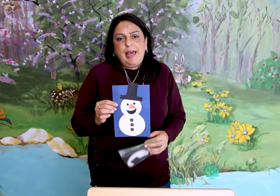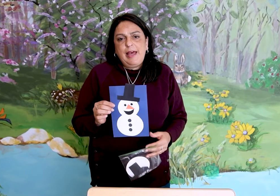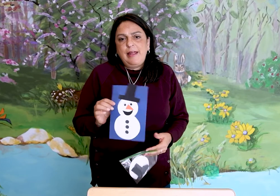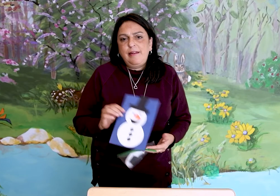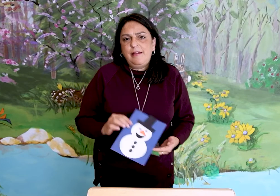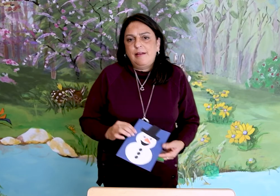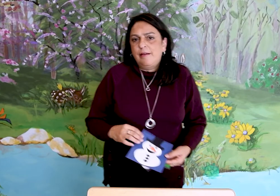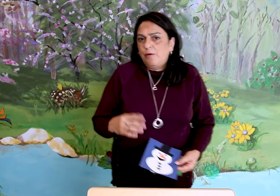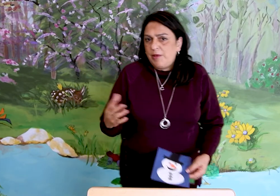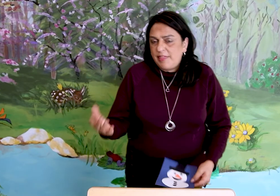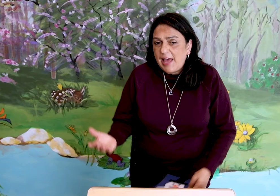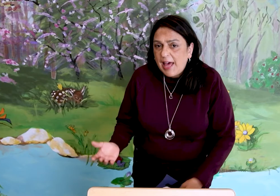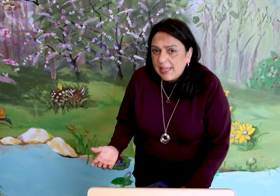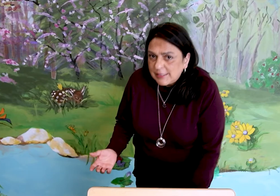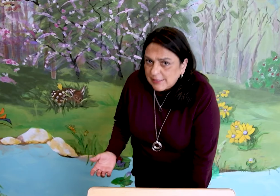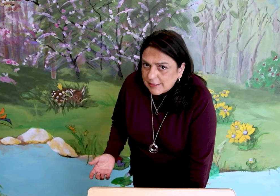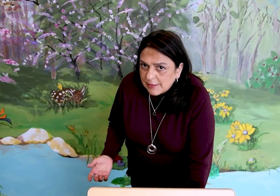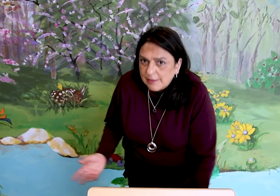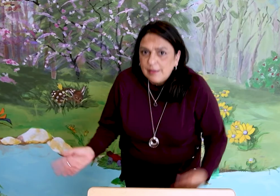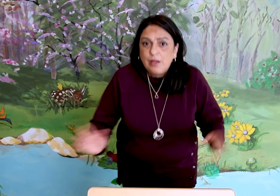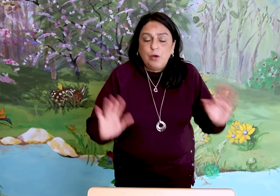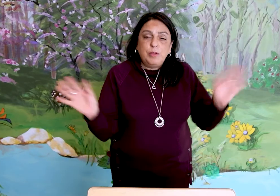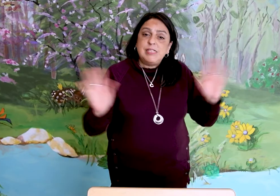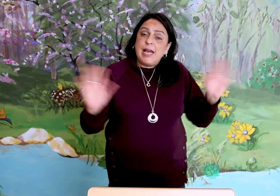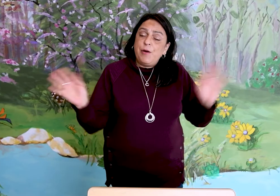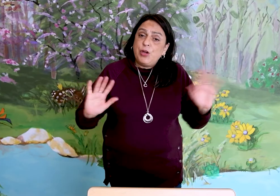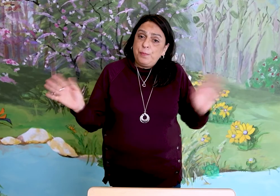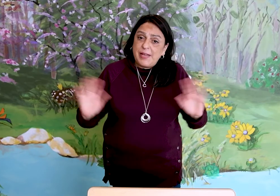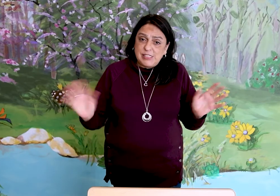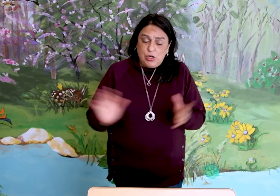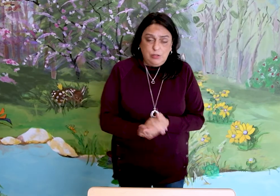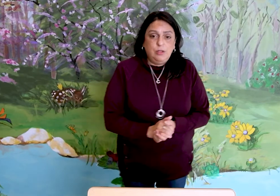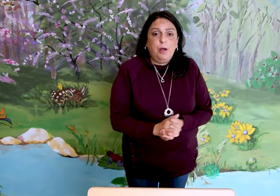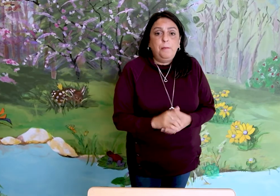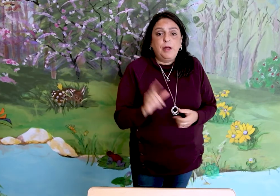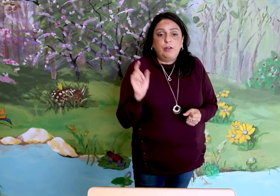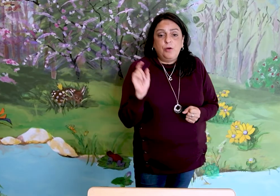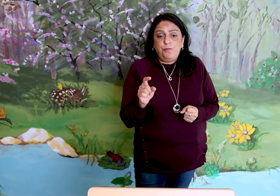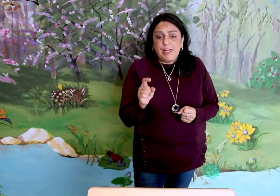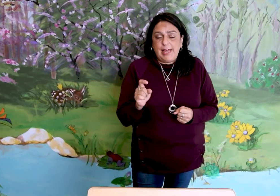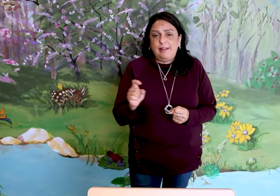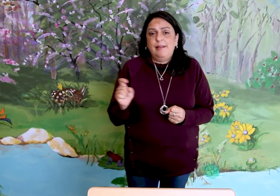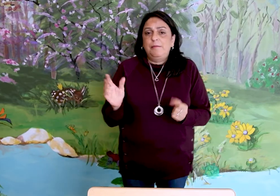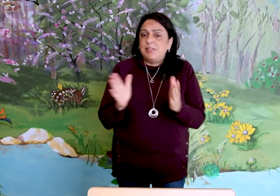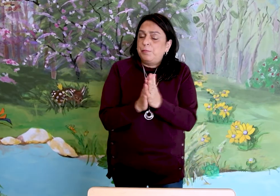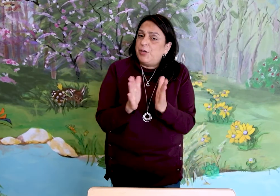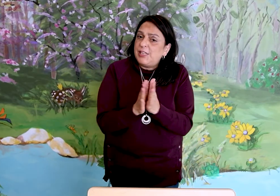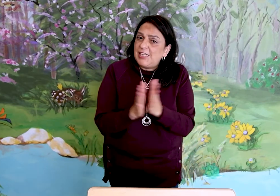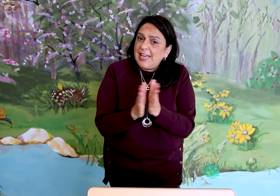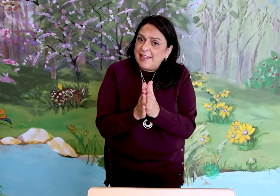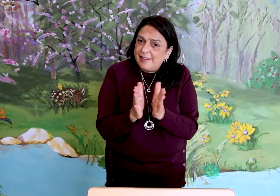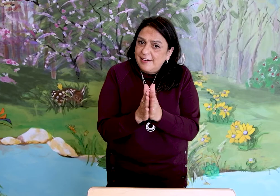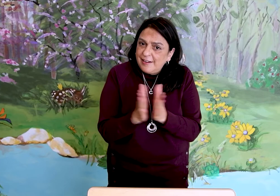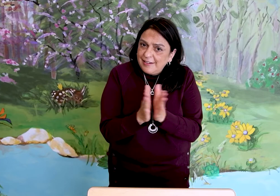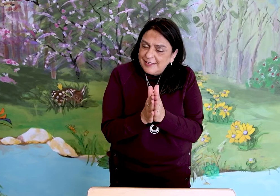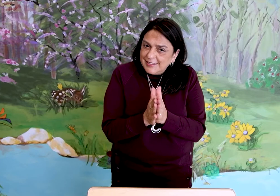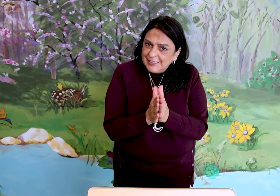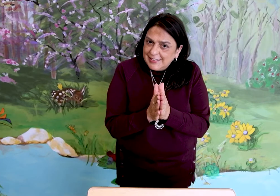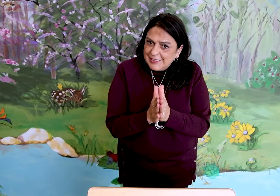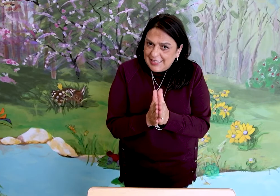And with that, we'll sing our goodbye song. But don't forget, please put it together. Yes,